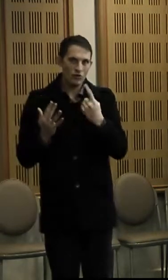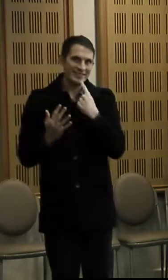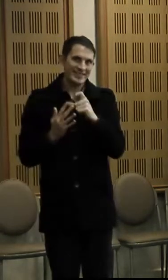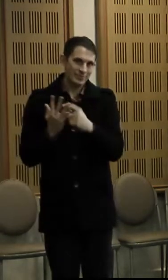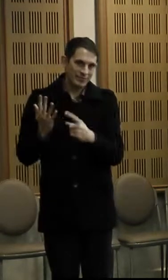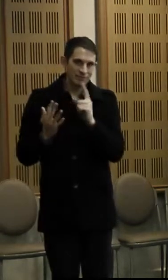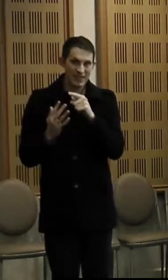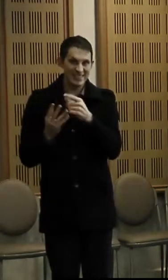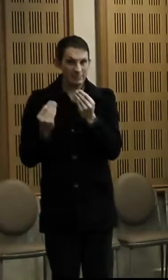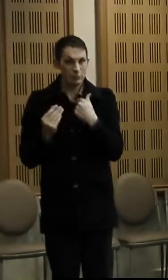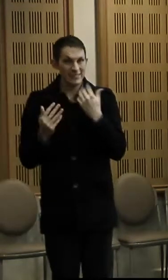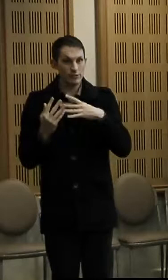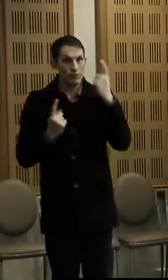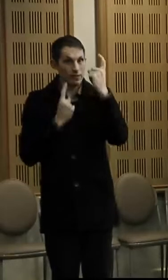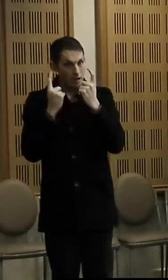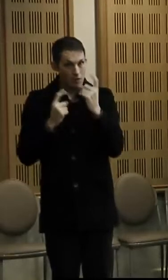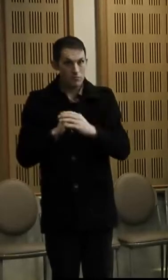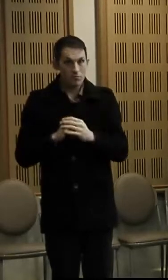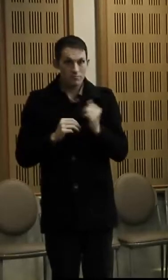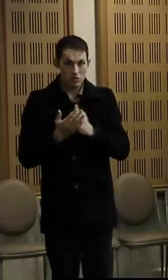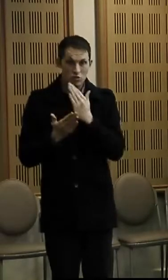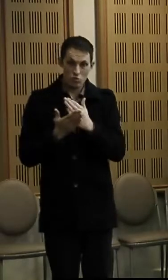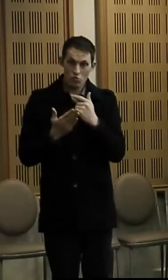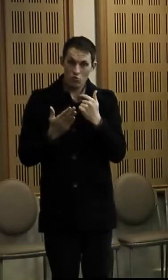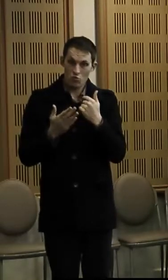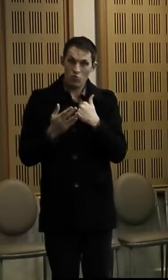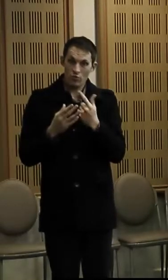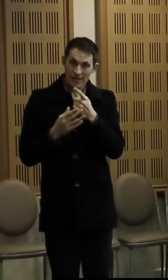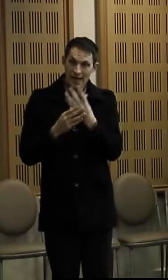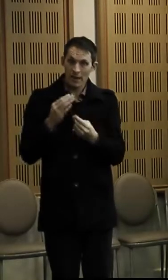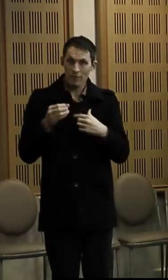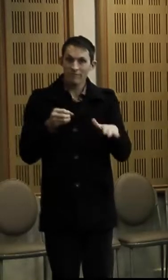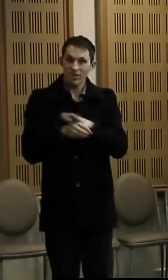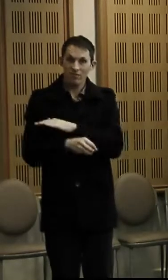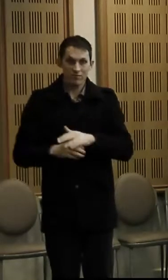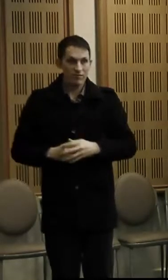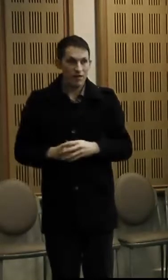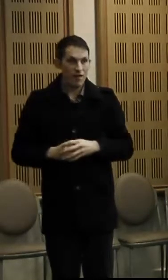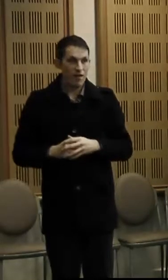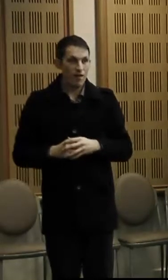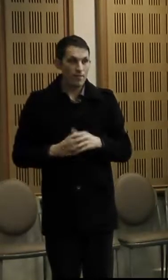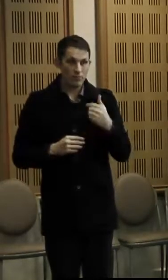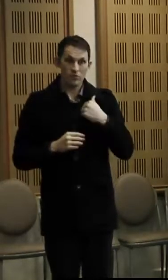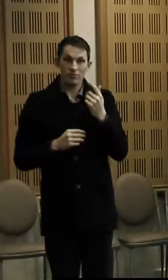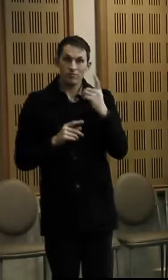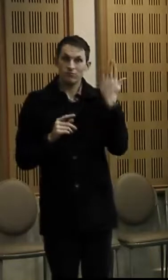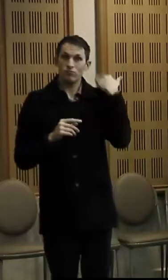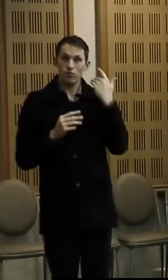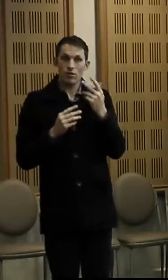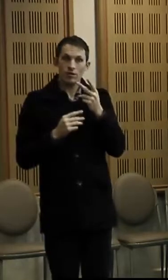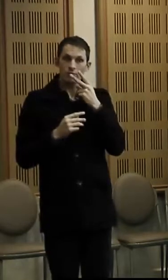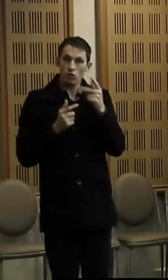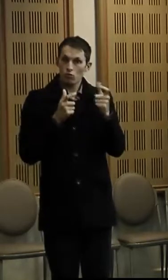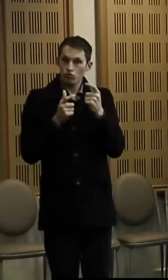need to be thinking about and making sure that we're filling that space. So we're absolutely aware, and I've worked for a long time in tobacco control many years ago,